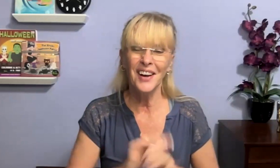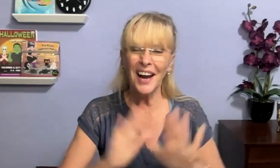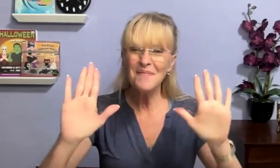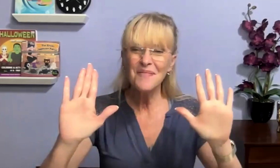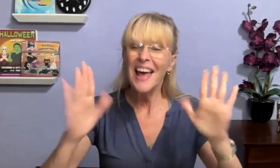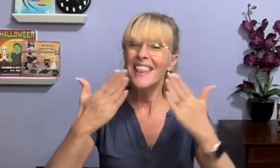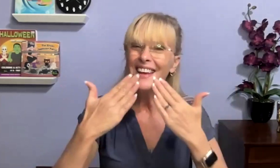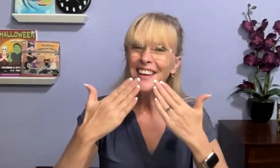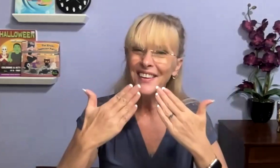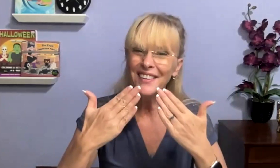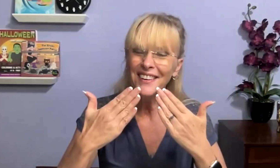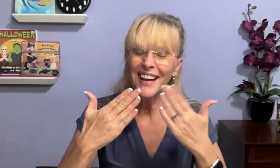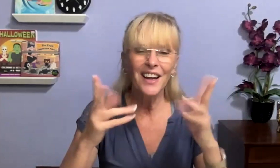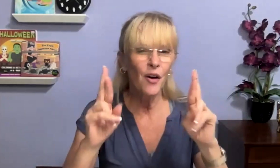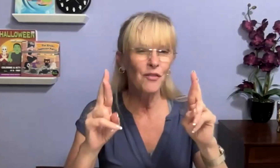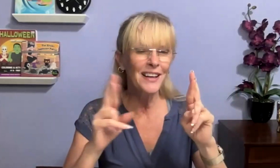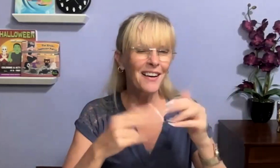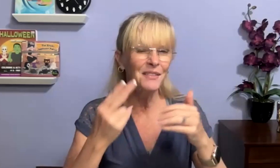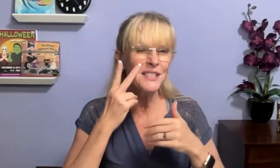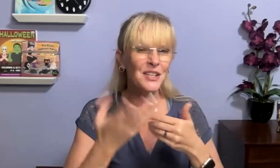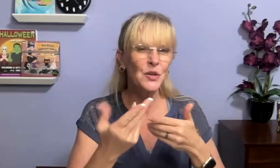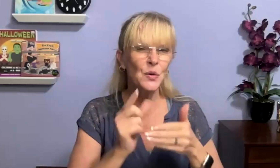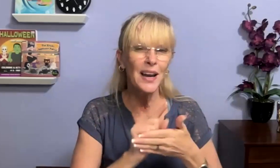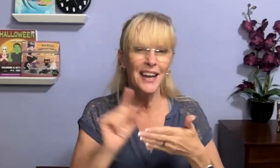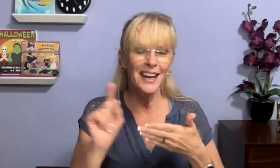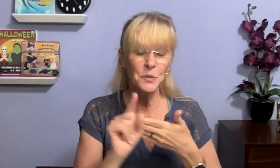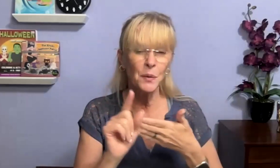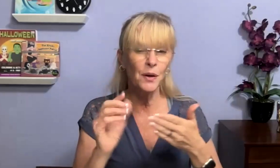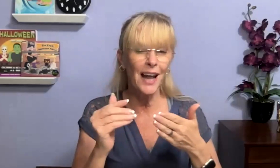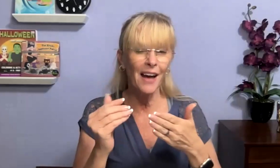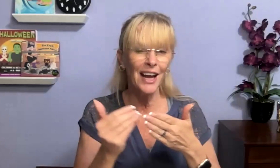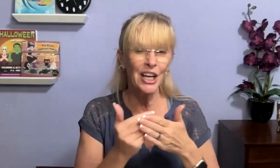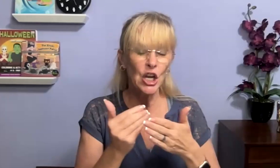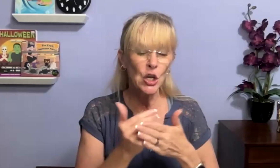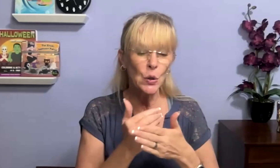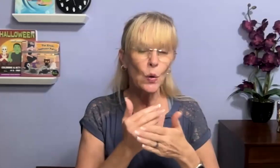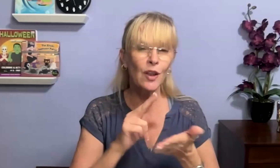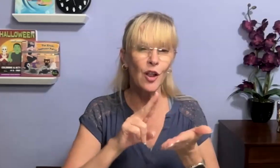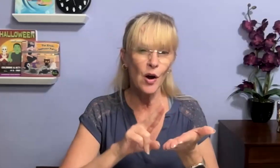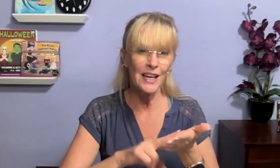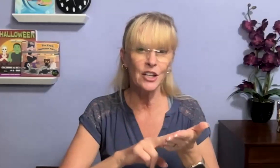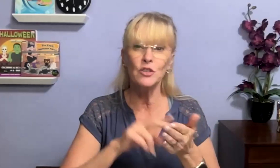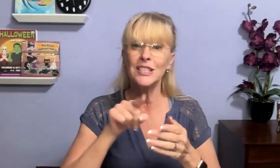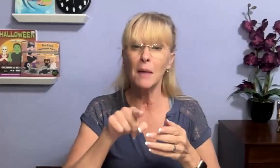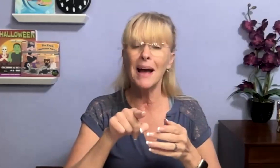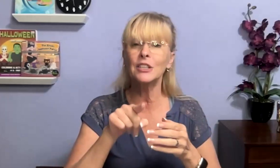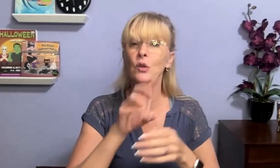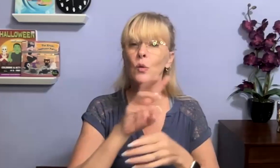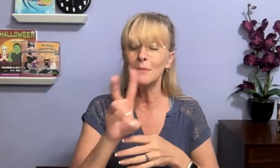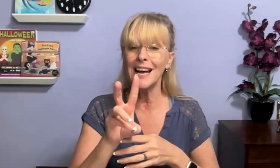Okay, thank you. And hopefully I will see you next week. We're going to have a new login. You just come back to the